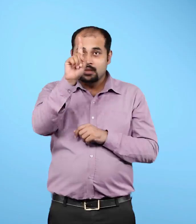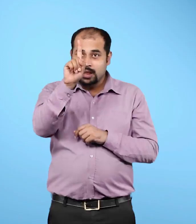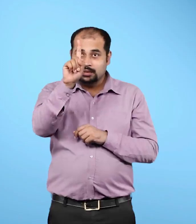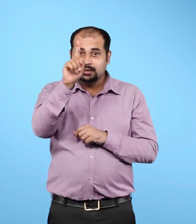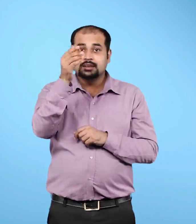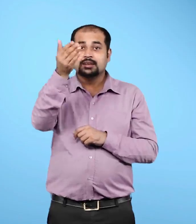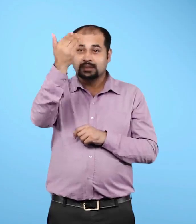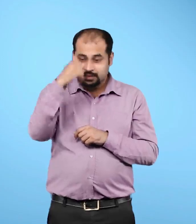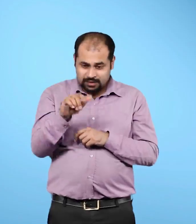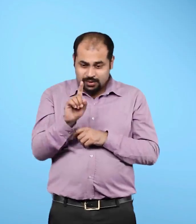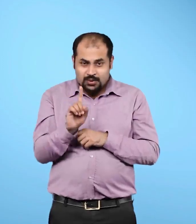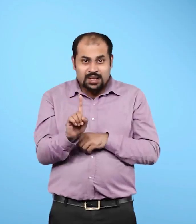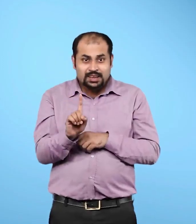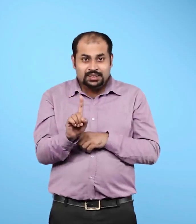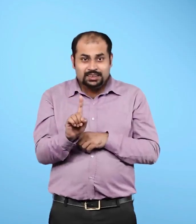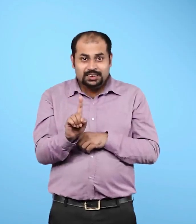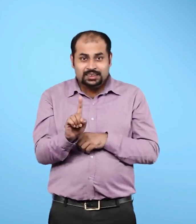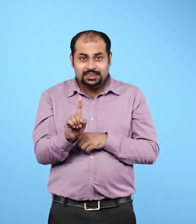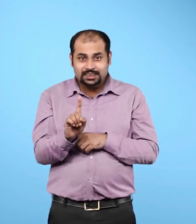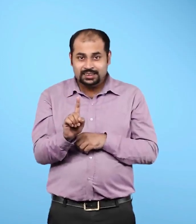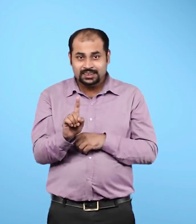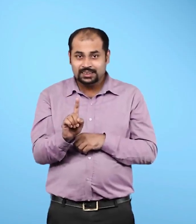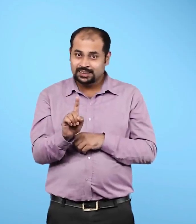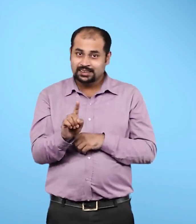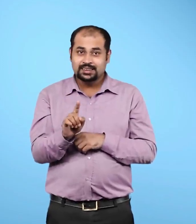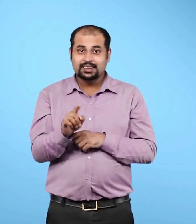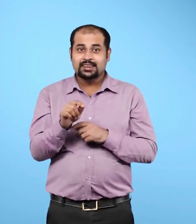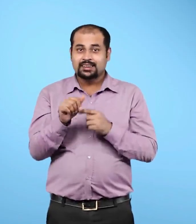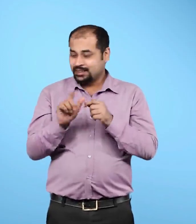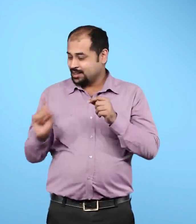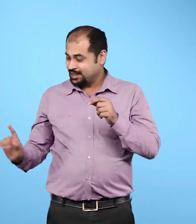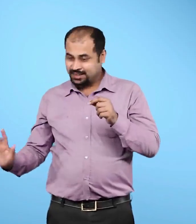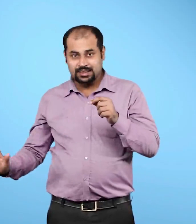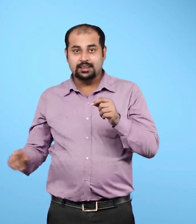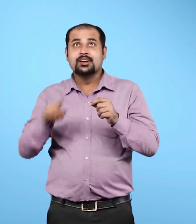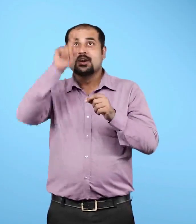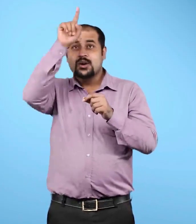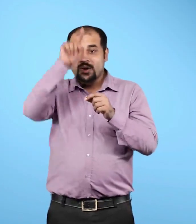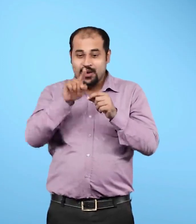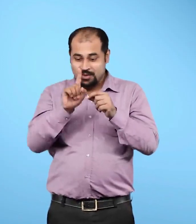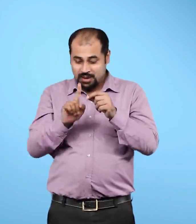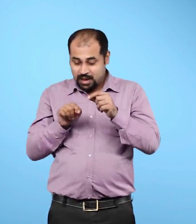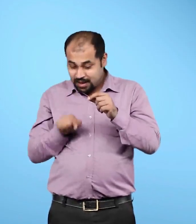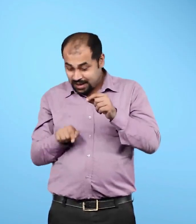and 1 written in answer space of coin column in blue color.